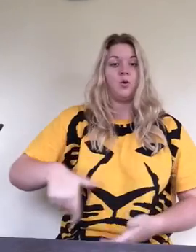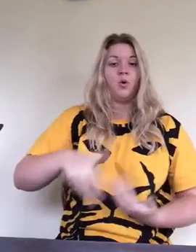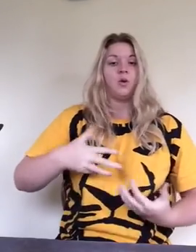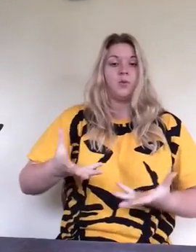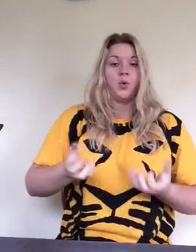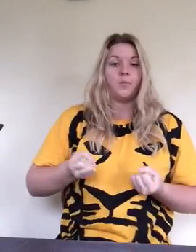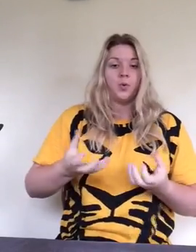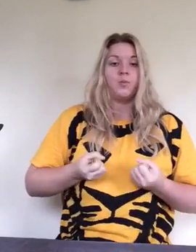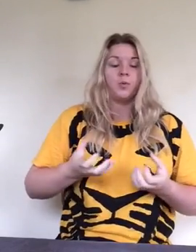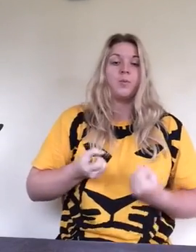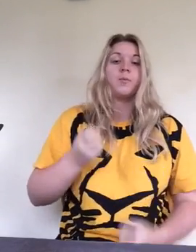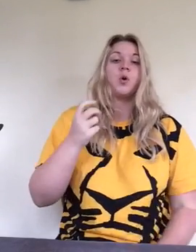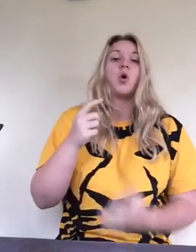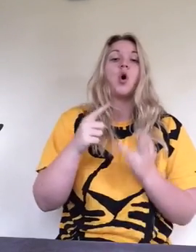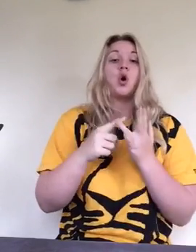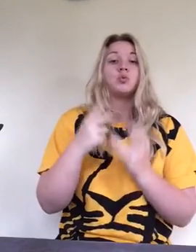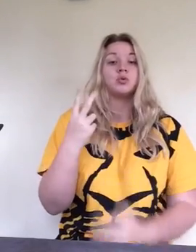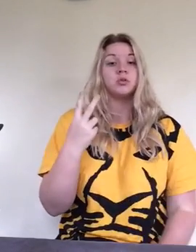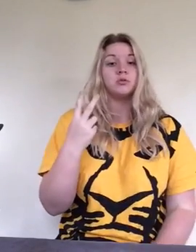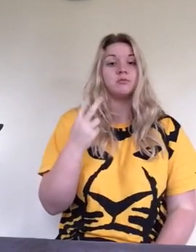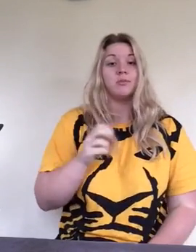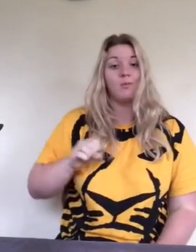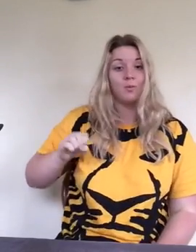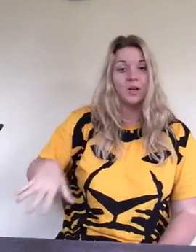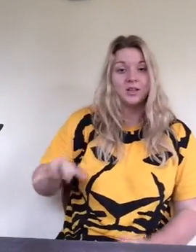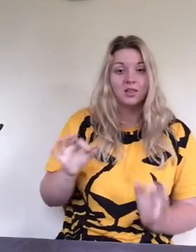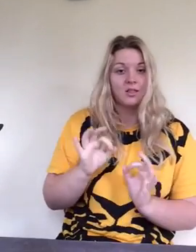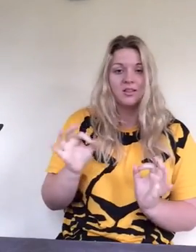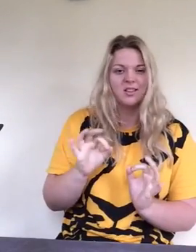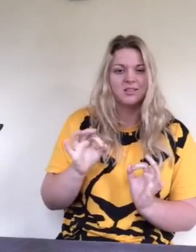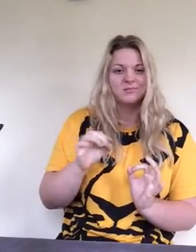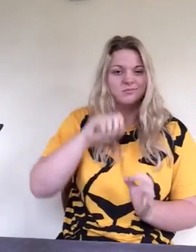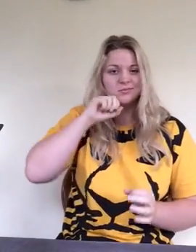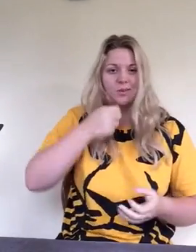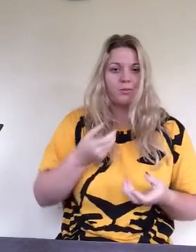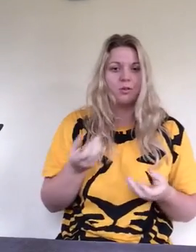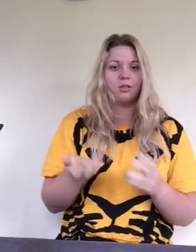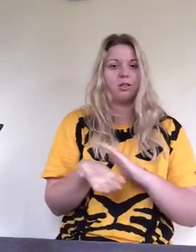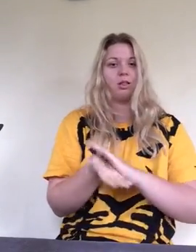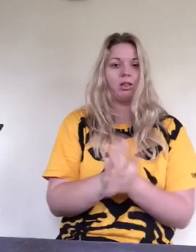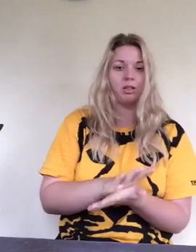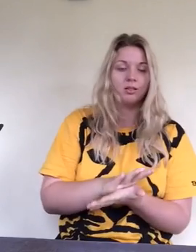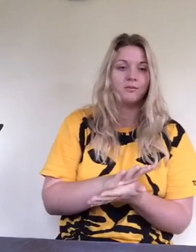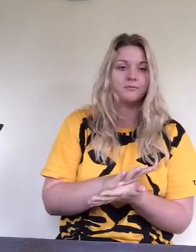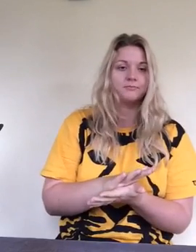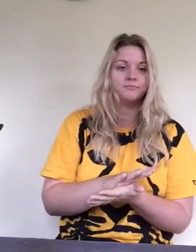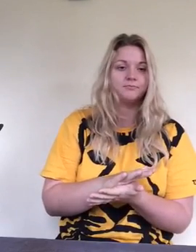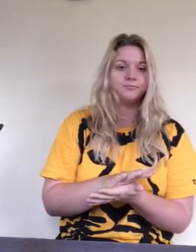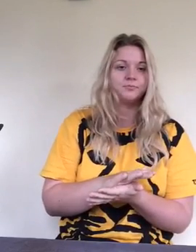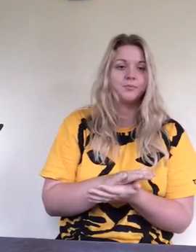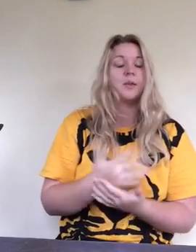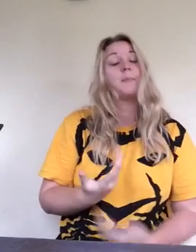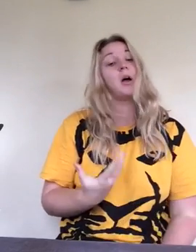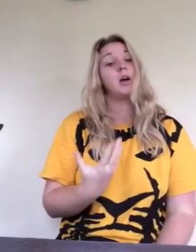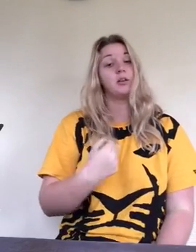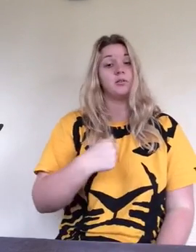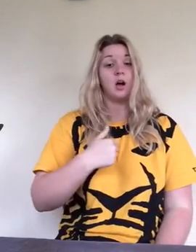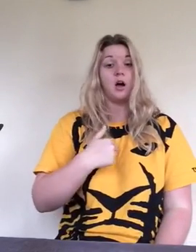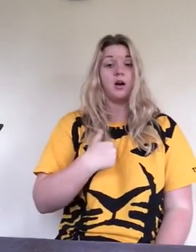that the heart, before sending blood out the aorta, before just dishing it back out to the body, it actually sends